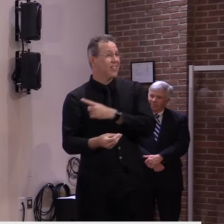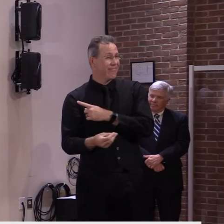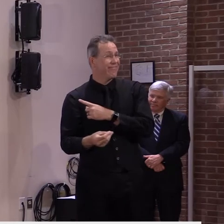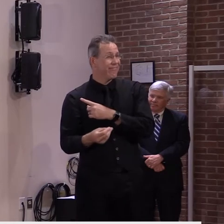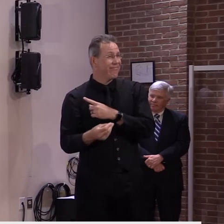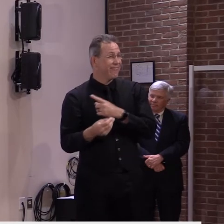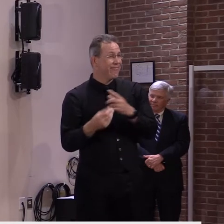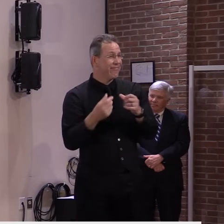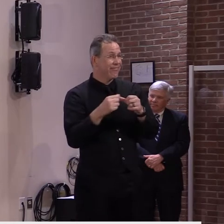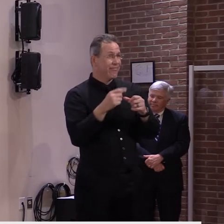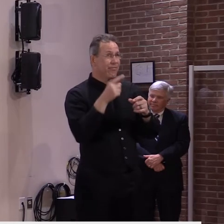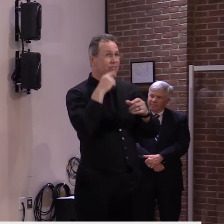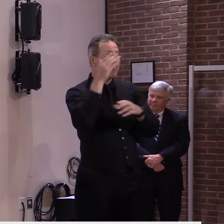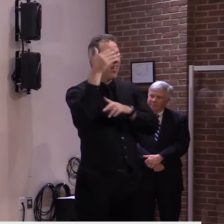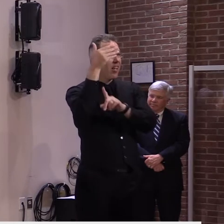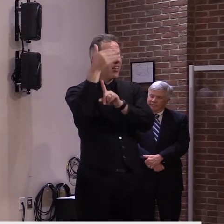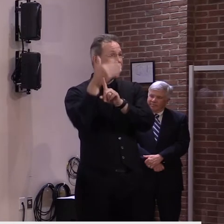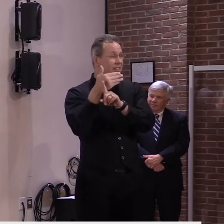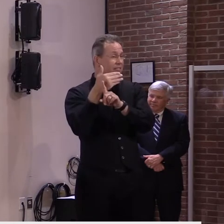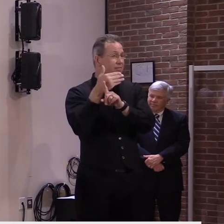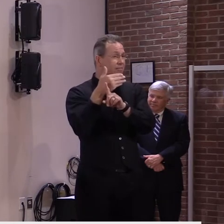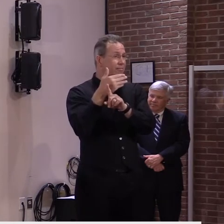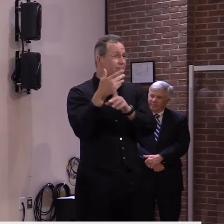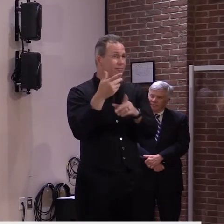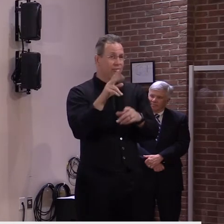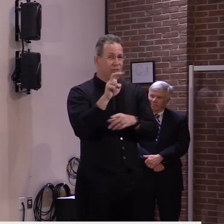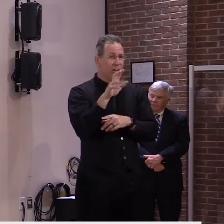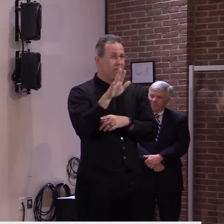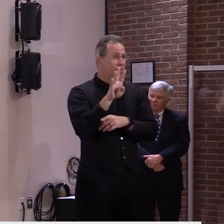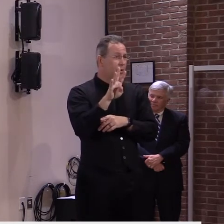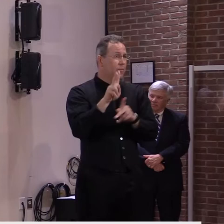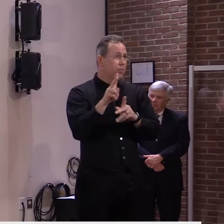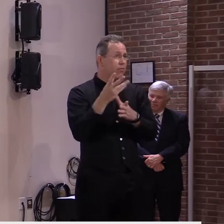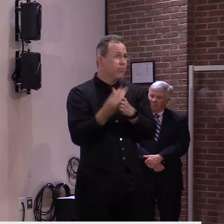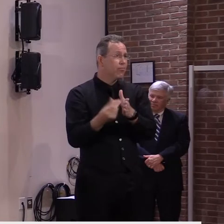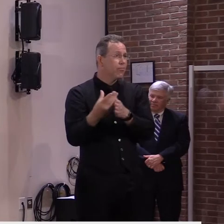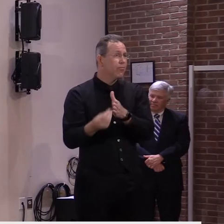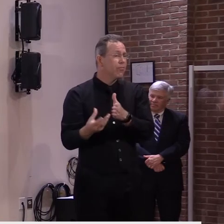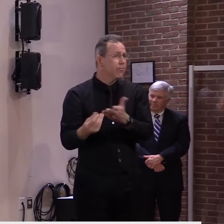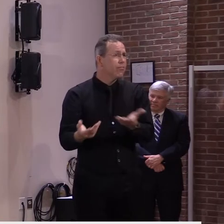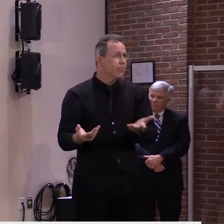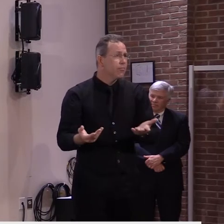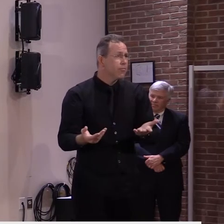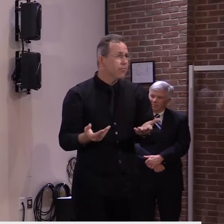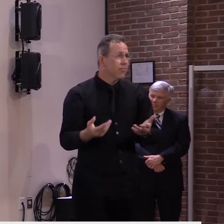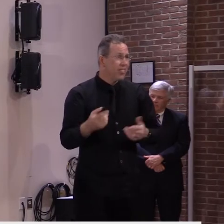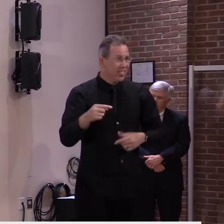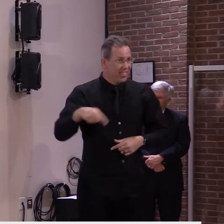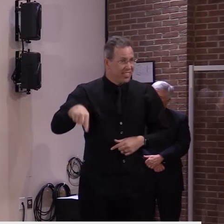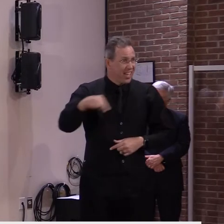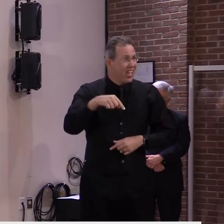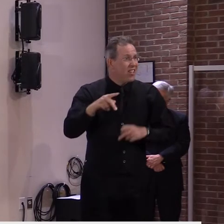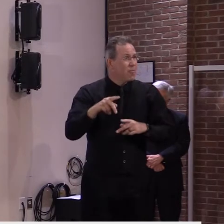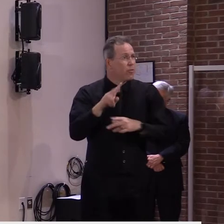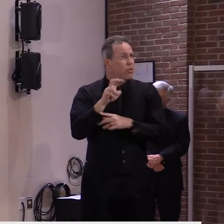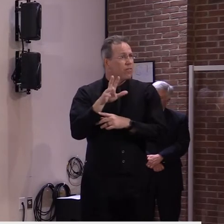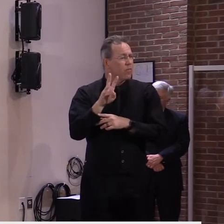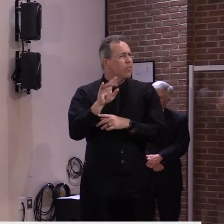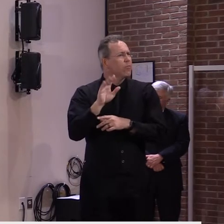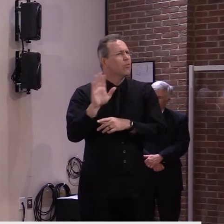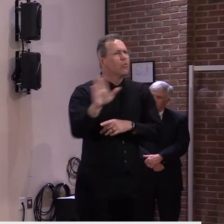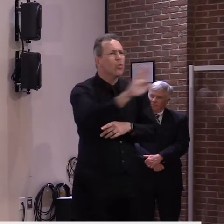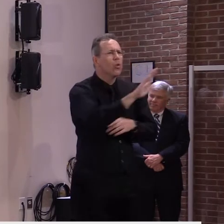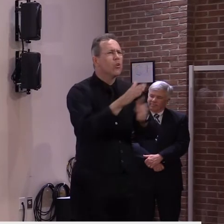flag due to the loss of life due to COVID. I think that should be incentive enough from my standpoint. If you